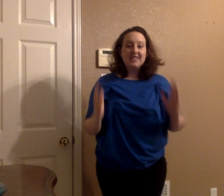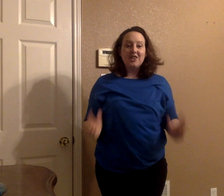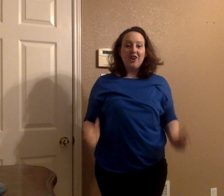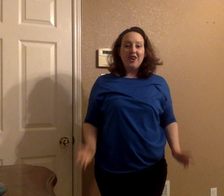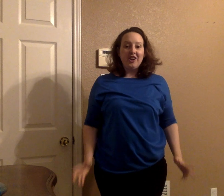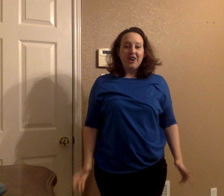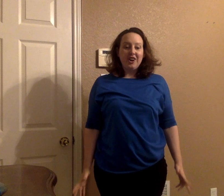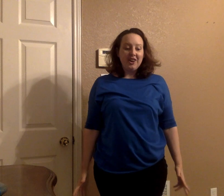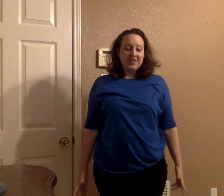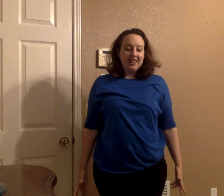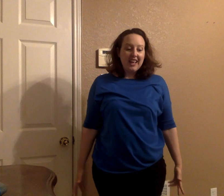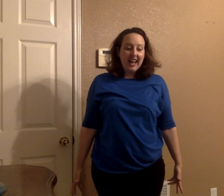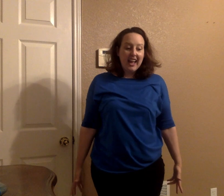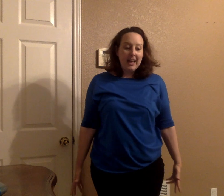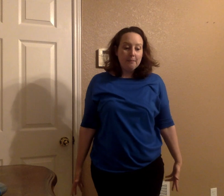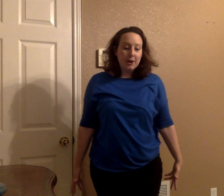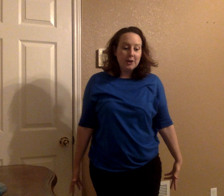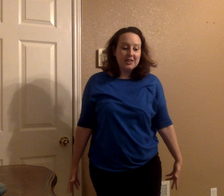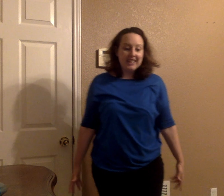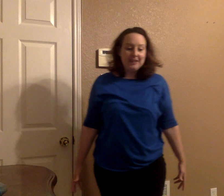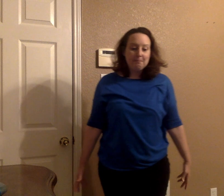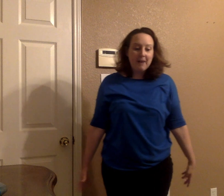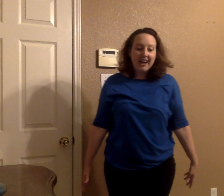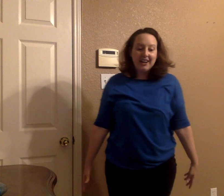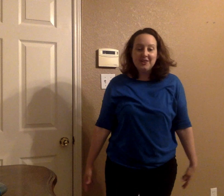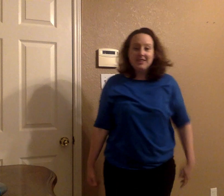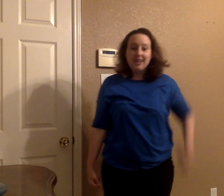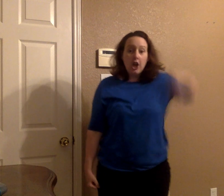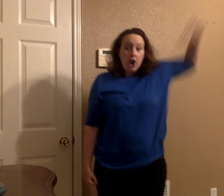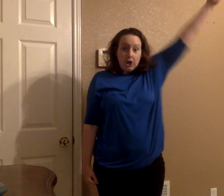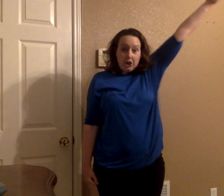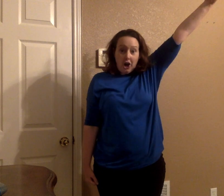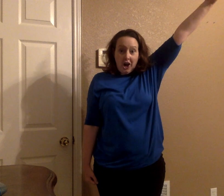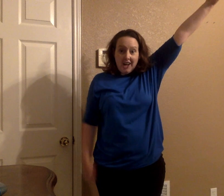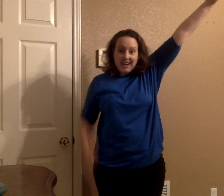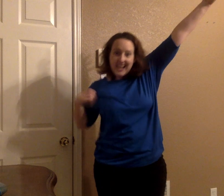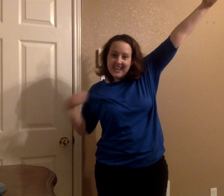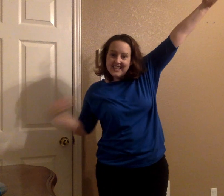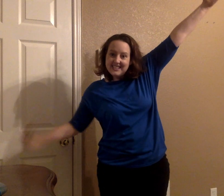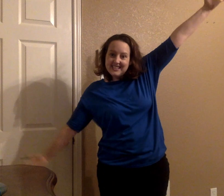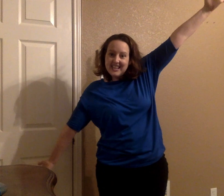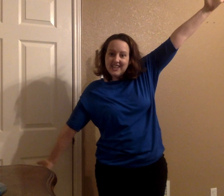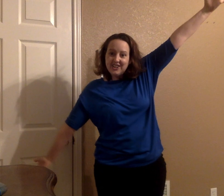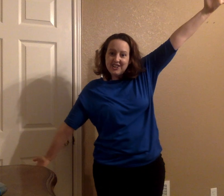on earth and mercy mild, God and sinners